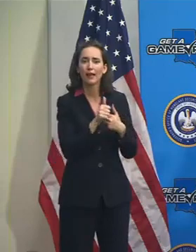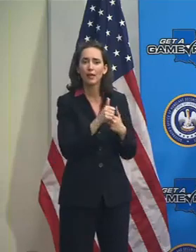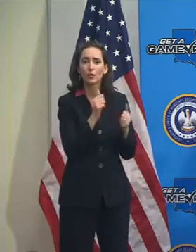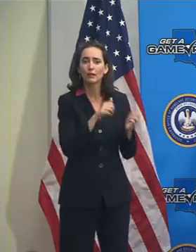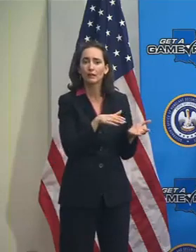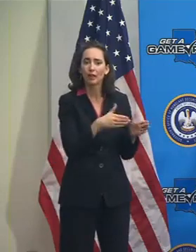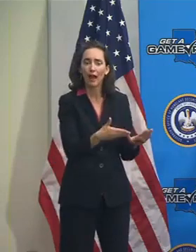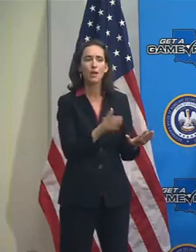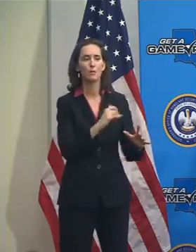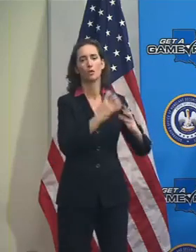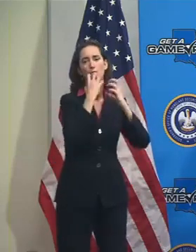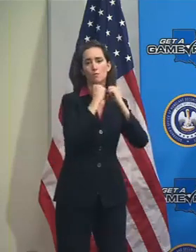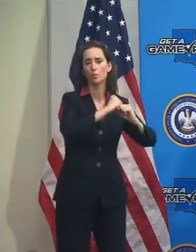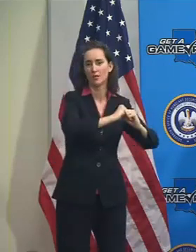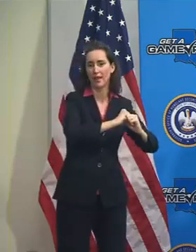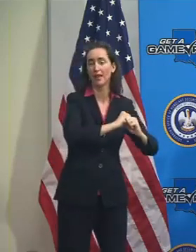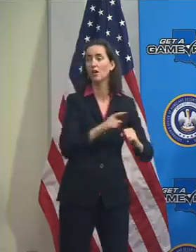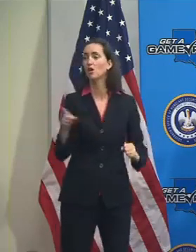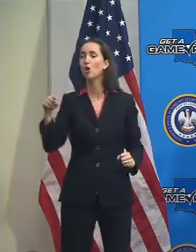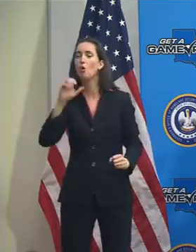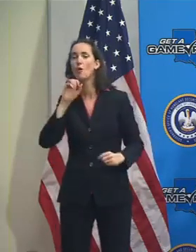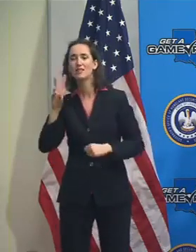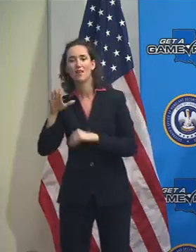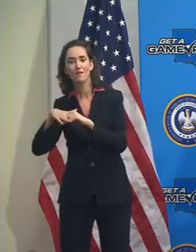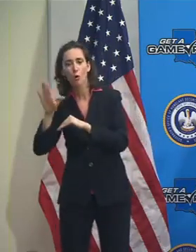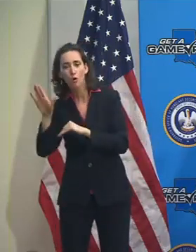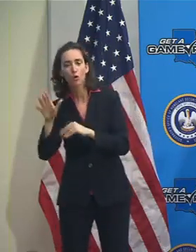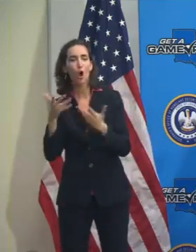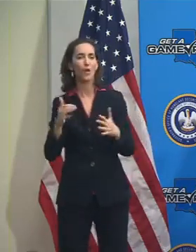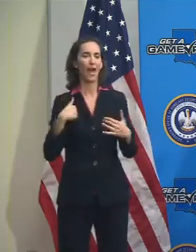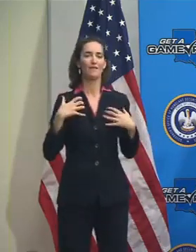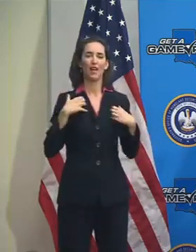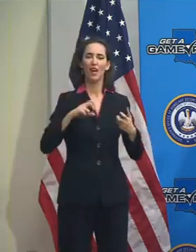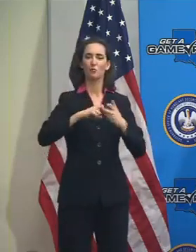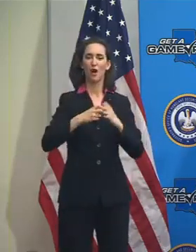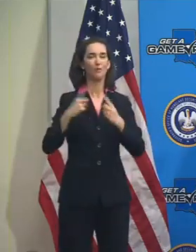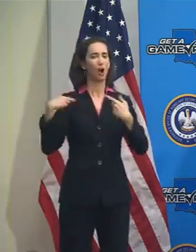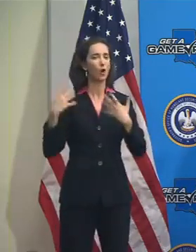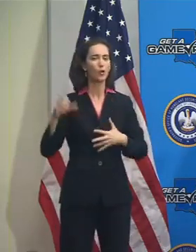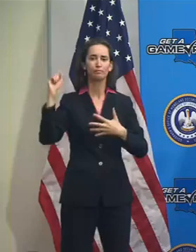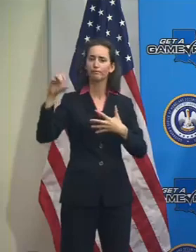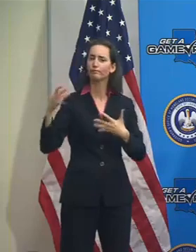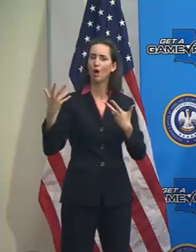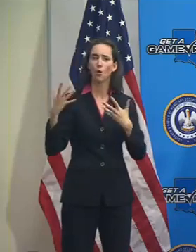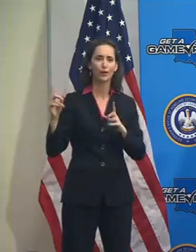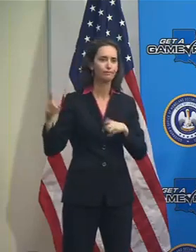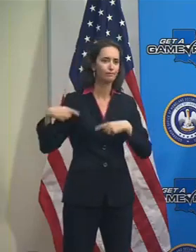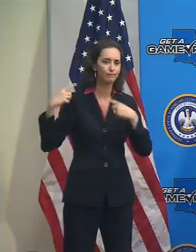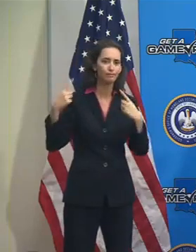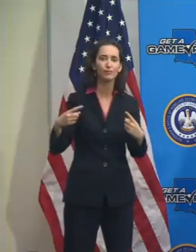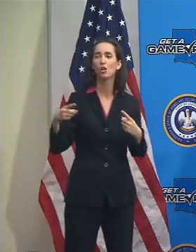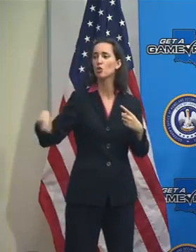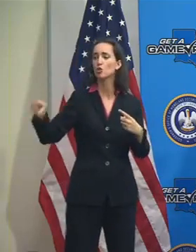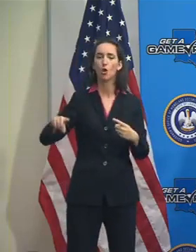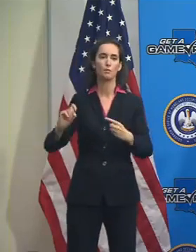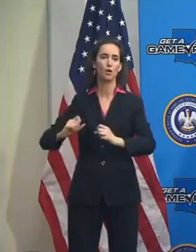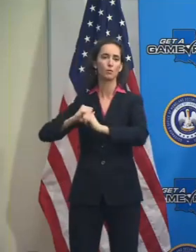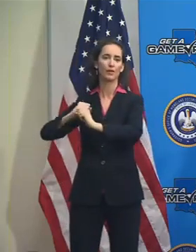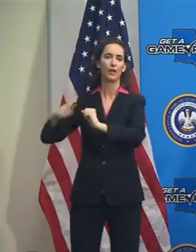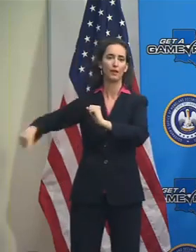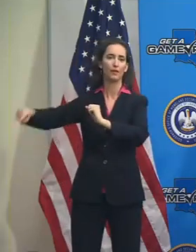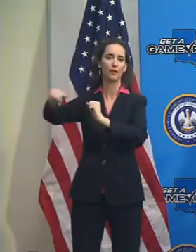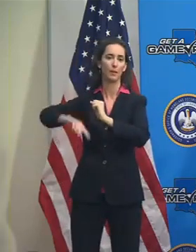older or have those pre-existing comorbid health conditions that we've been talking about for so long.